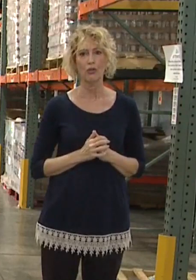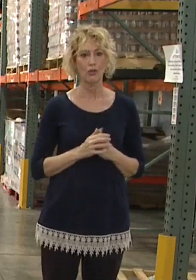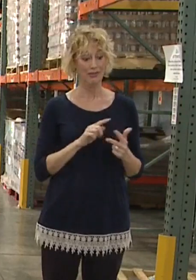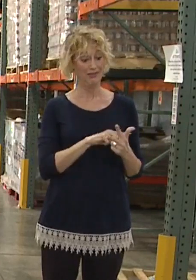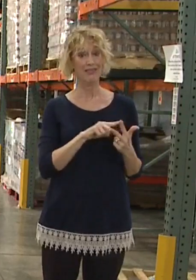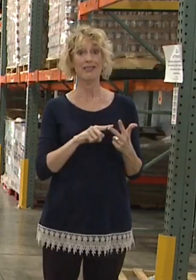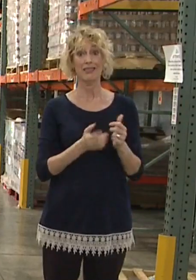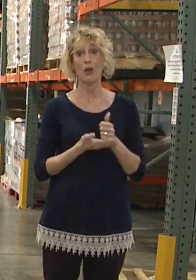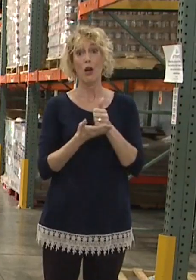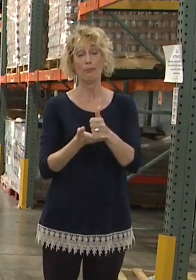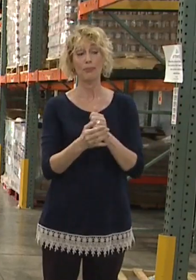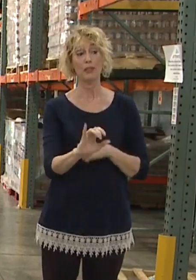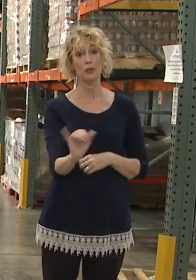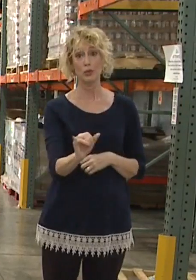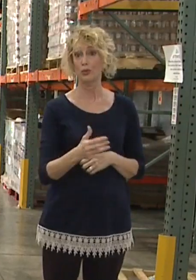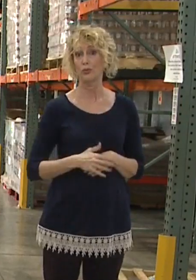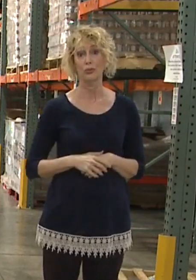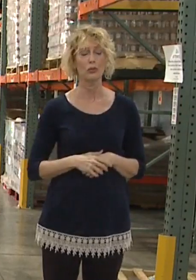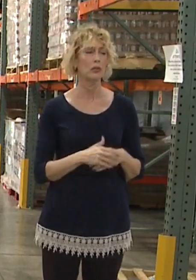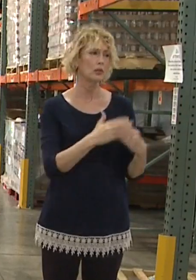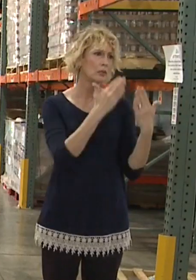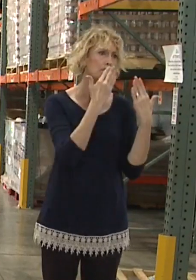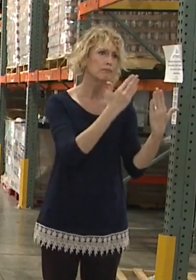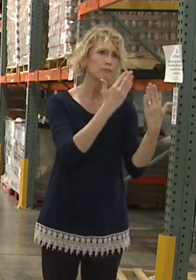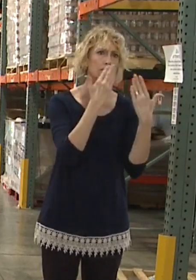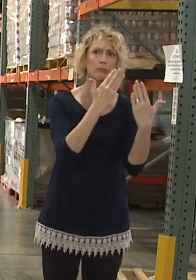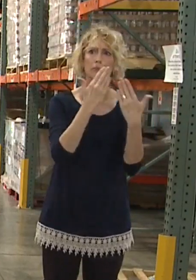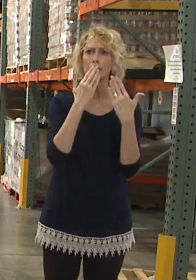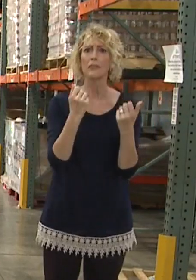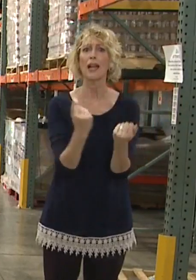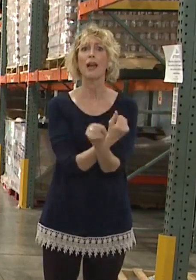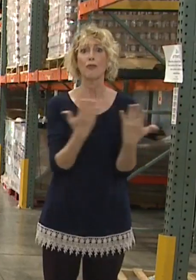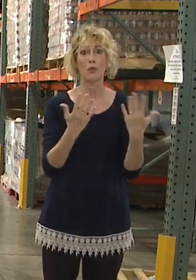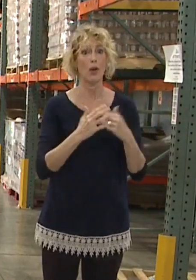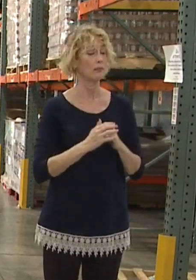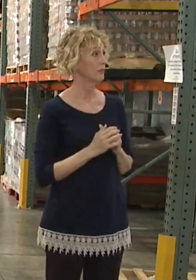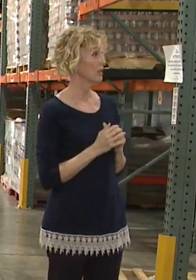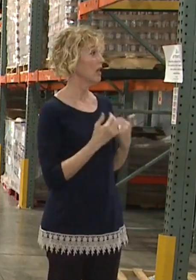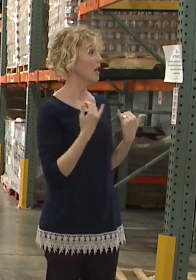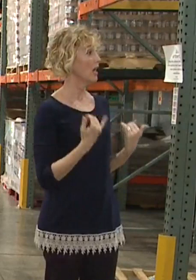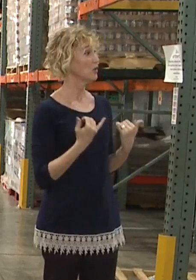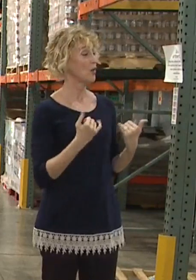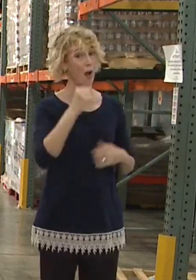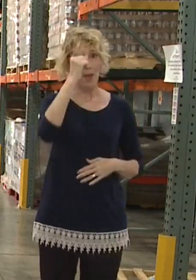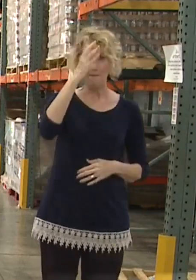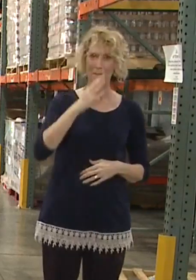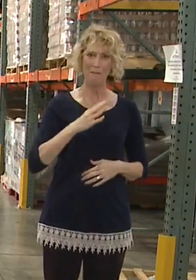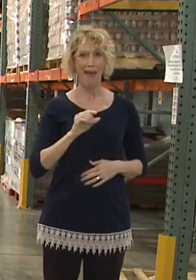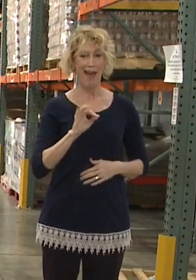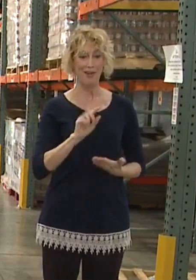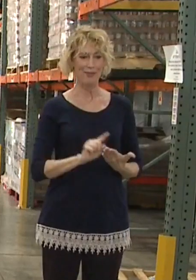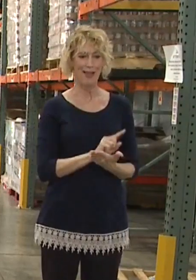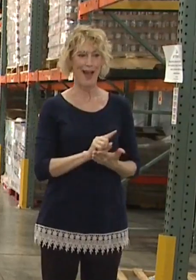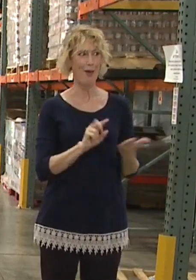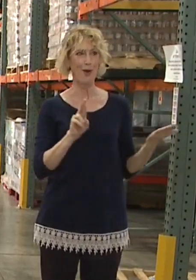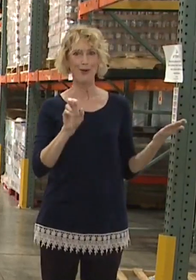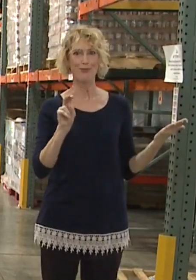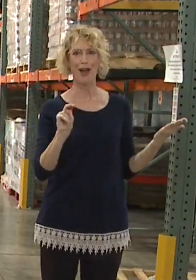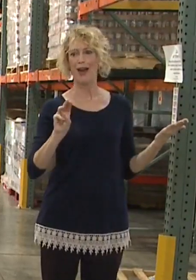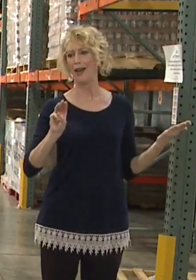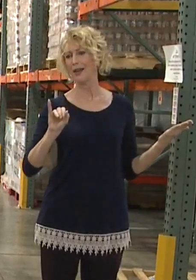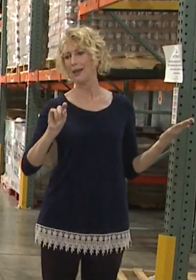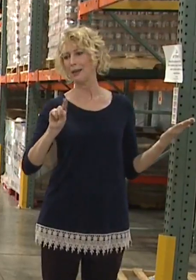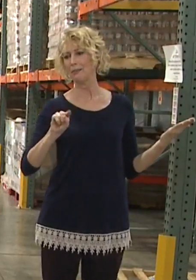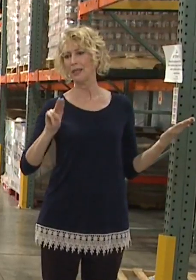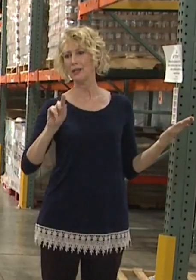these people are helping too. And we just want to thank everyone so much. With that, I like the man of the hour, Ron Mizutani, for all he